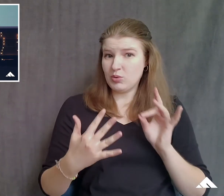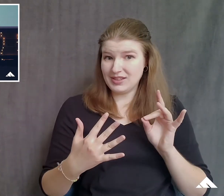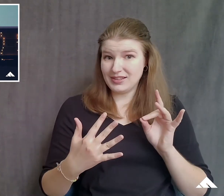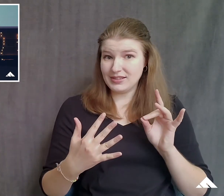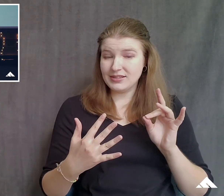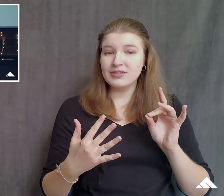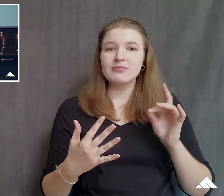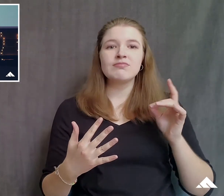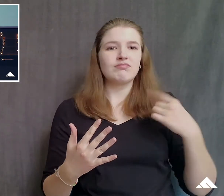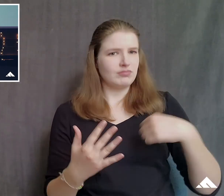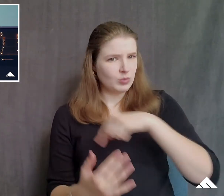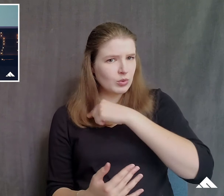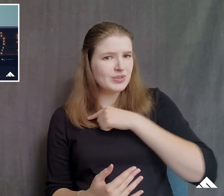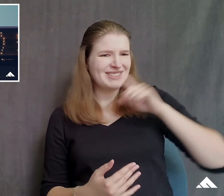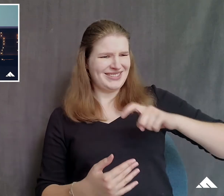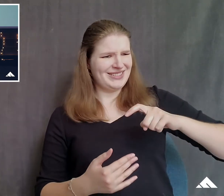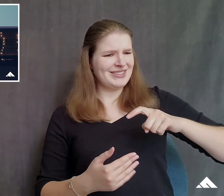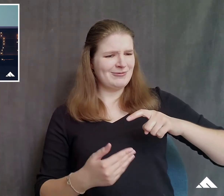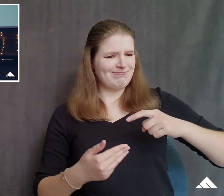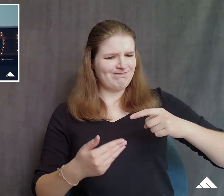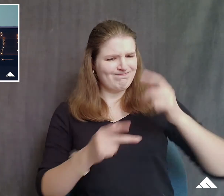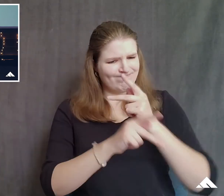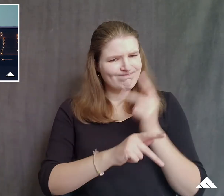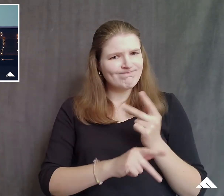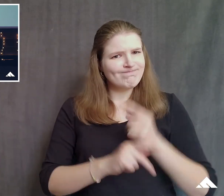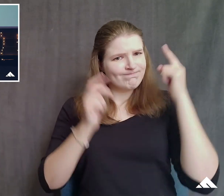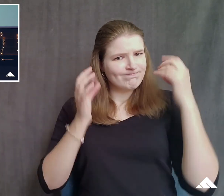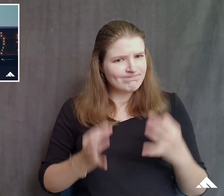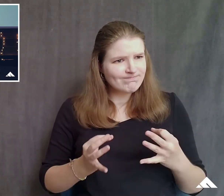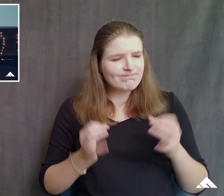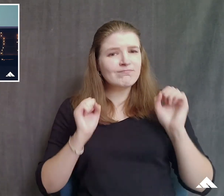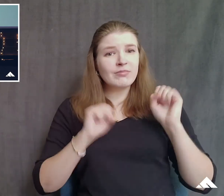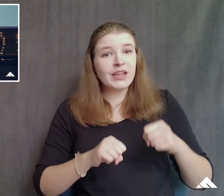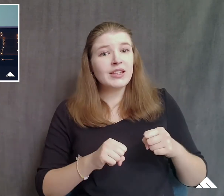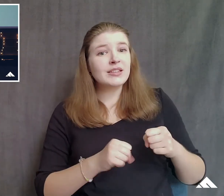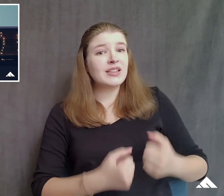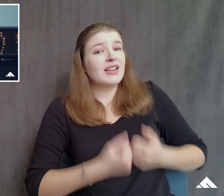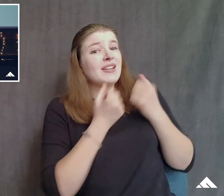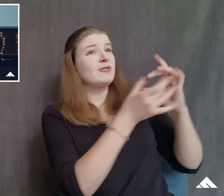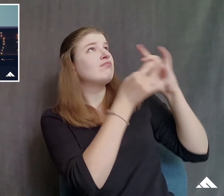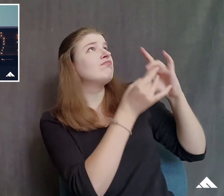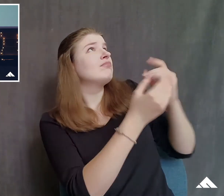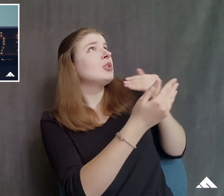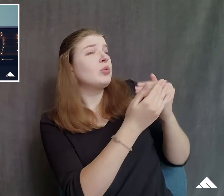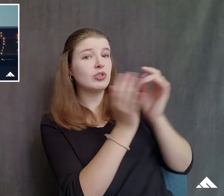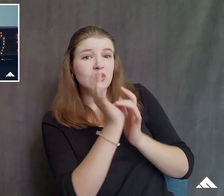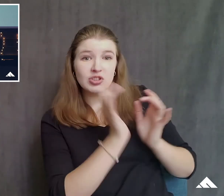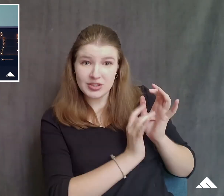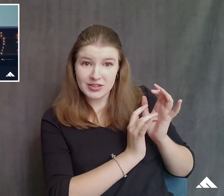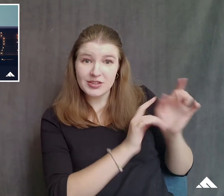I need to make in order to journey close with Jesus, but it also